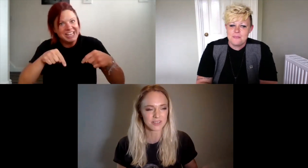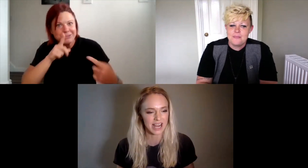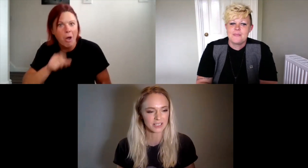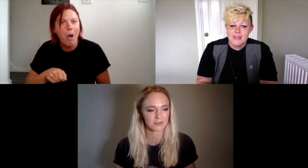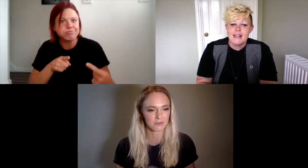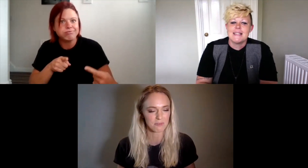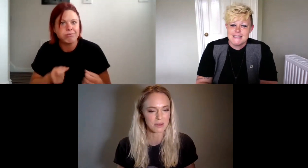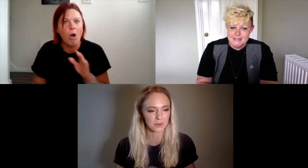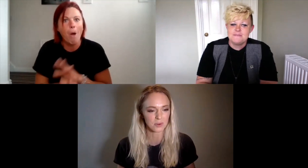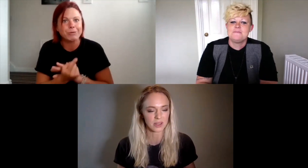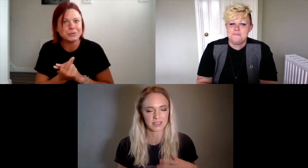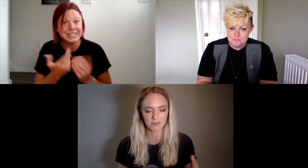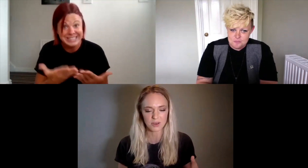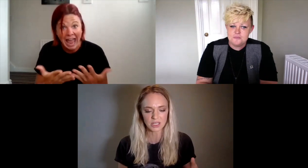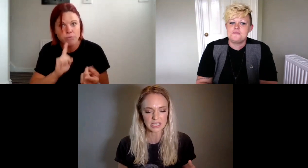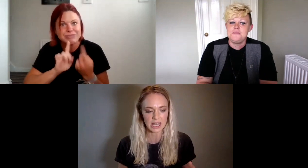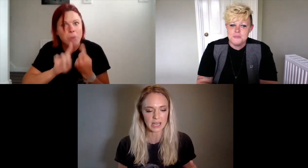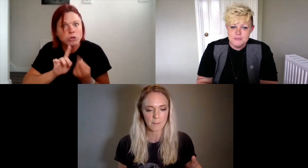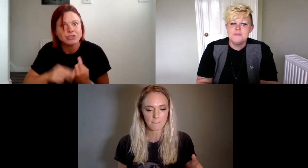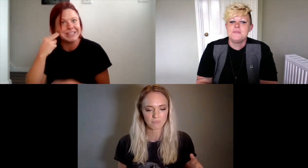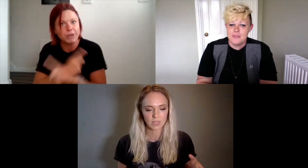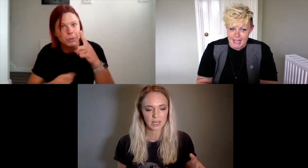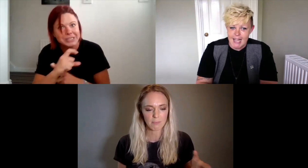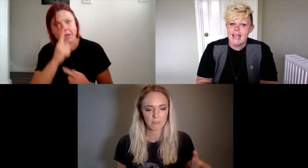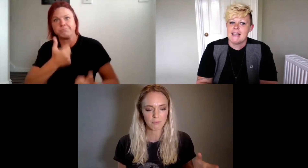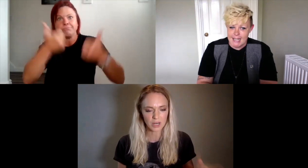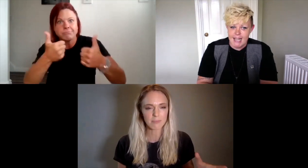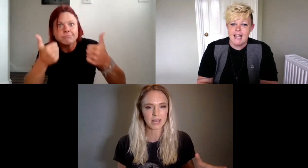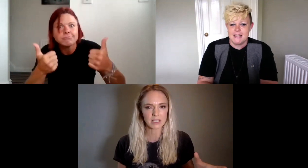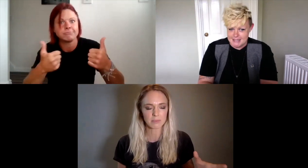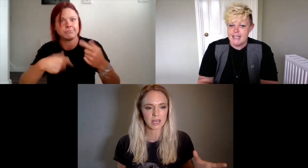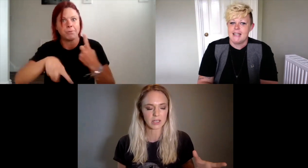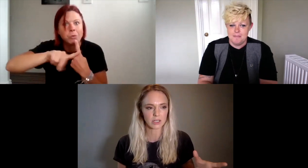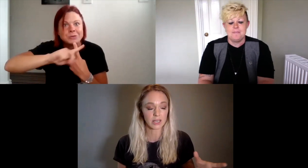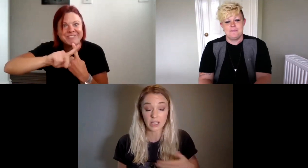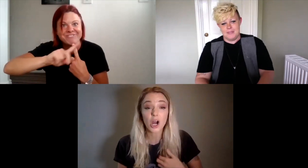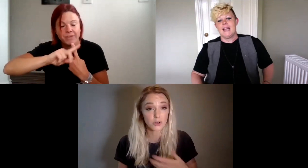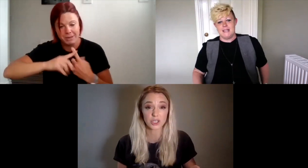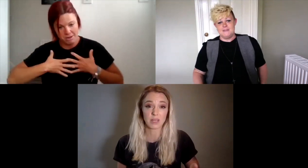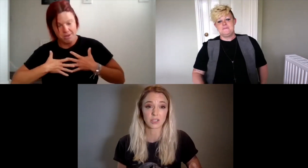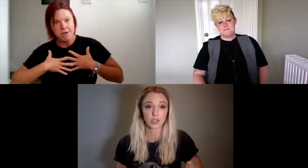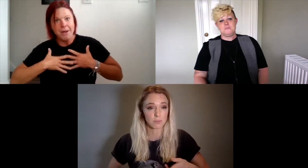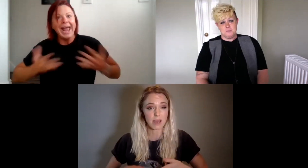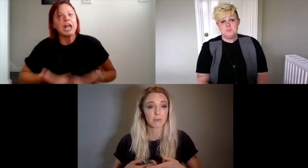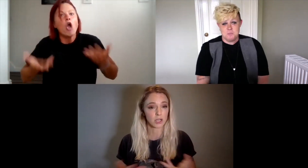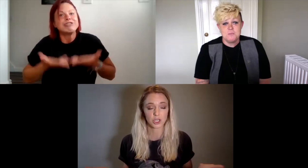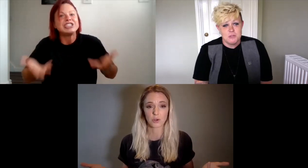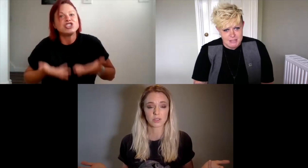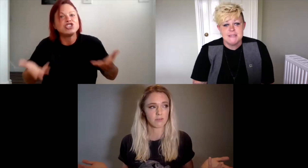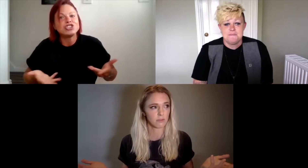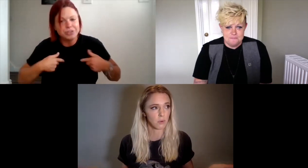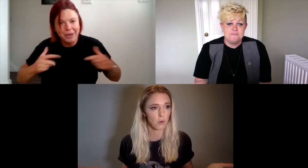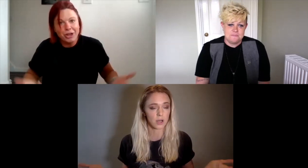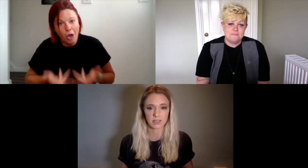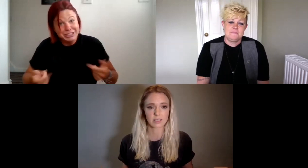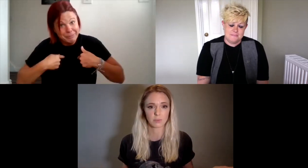amazing reaction from people in the deaf community, it really it encourages me to just make my shows